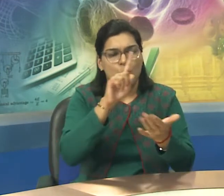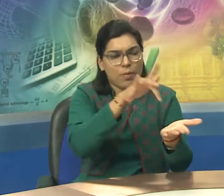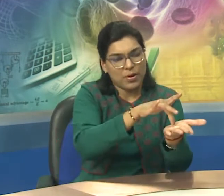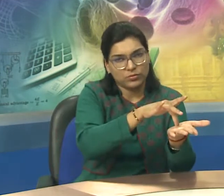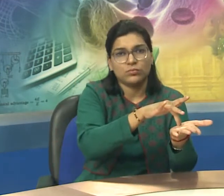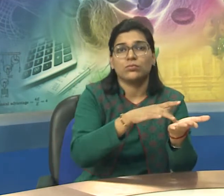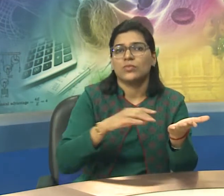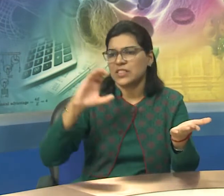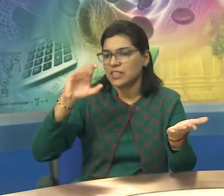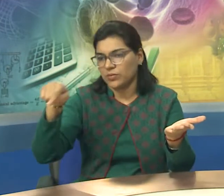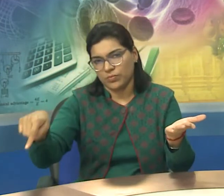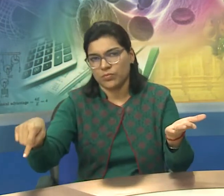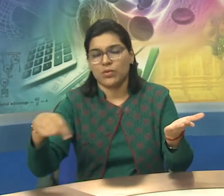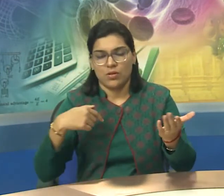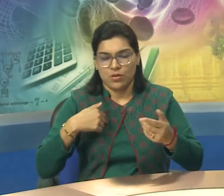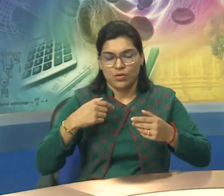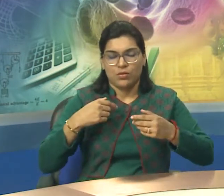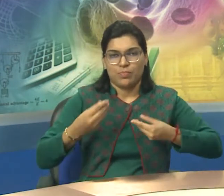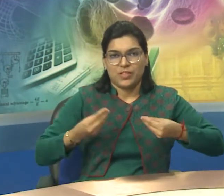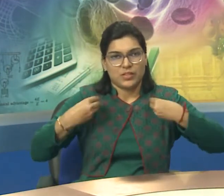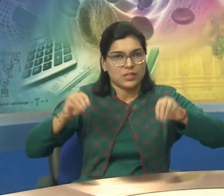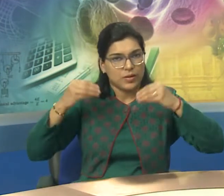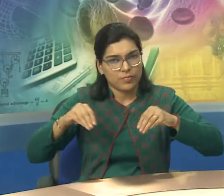phenomenon in the IT sector of